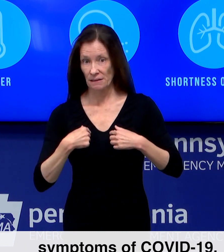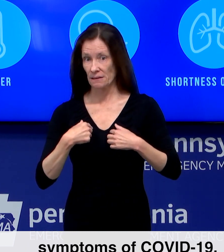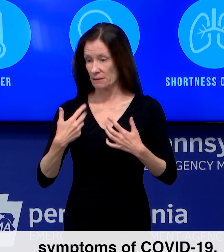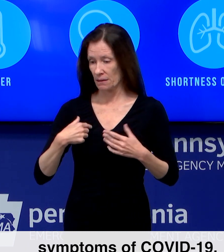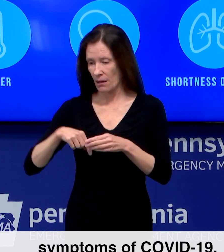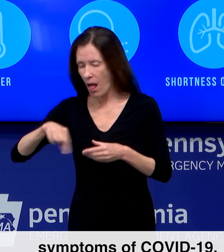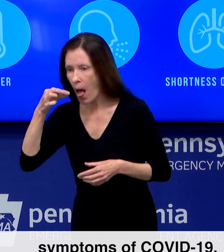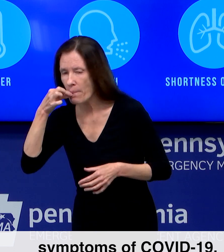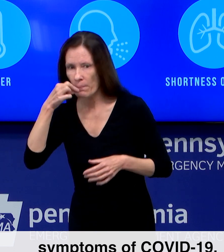COVID-19,